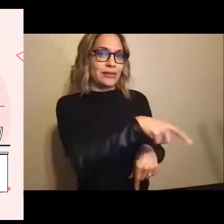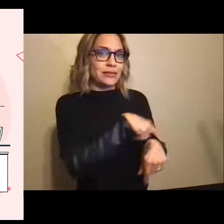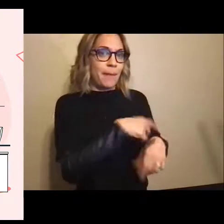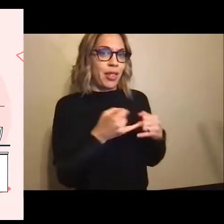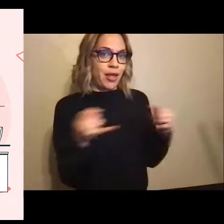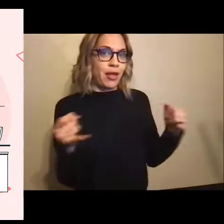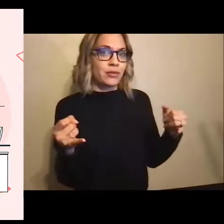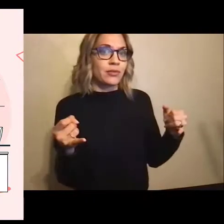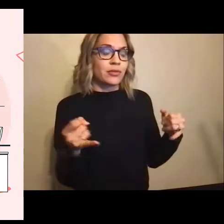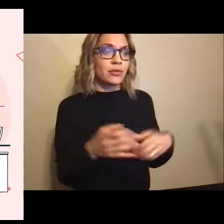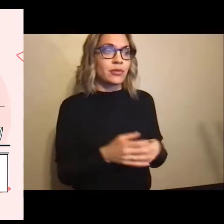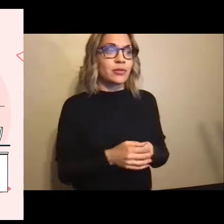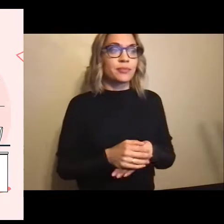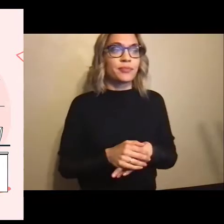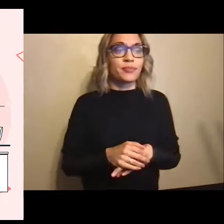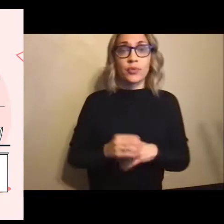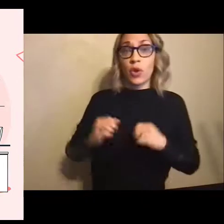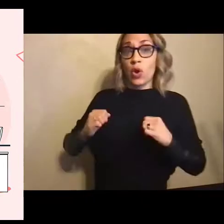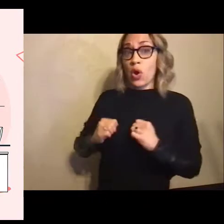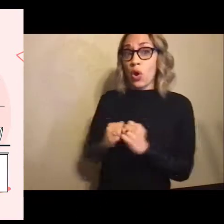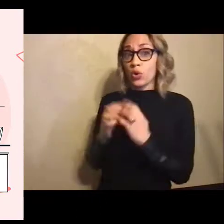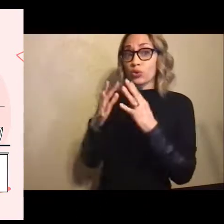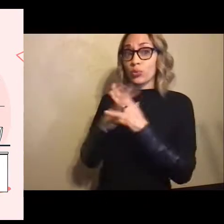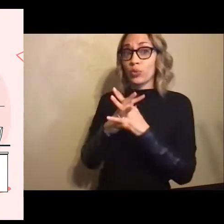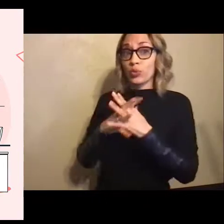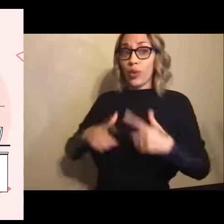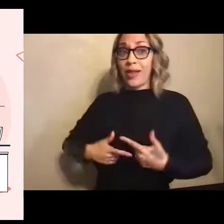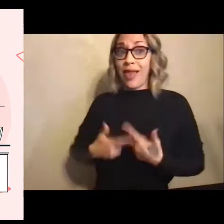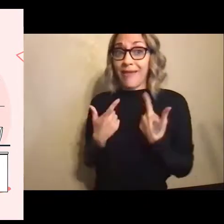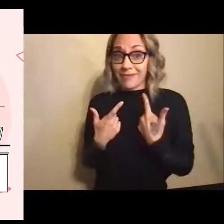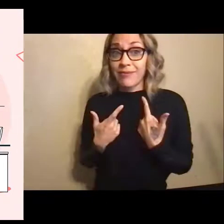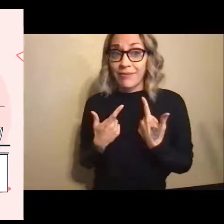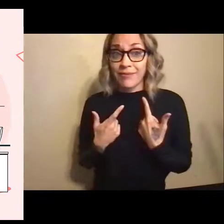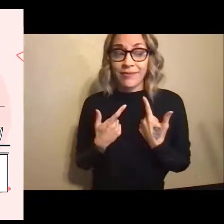hold yourself accountable to that timeline.